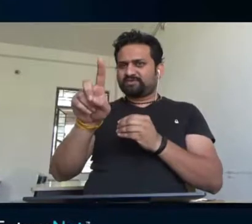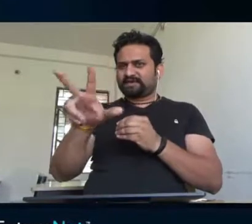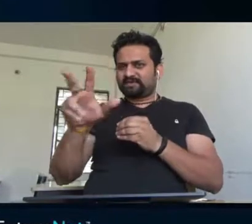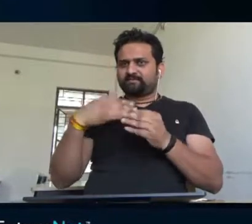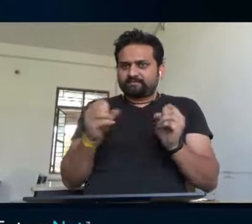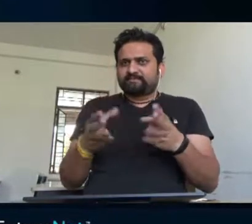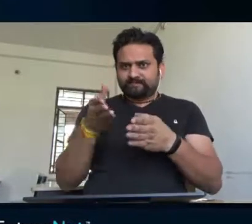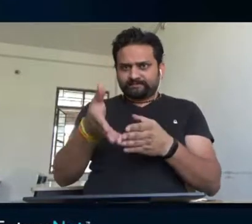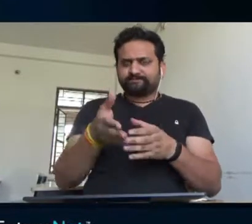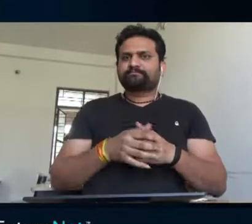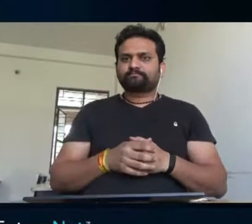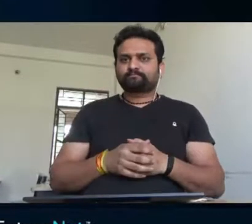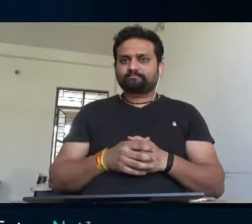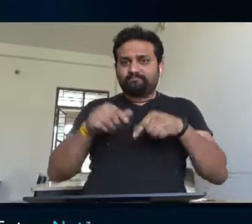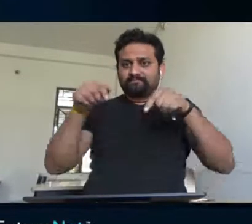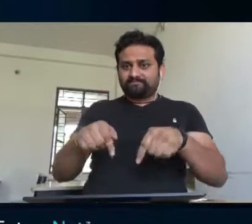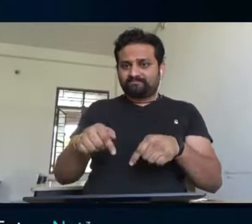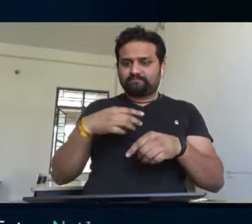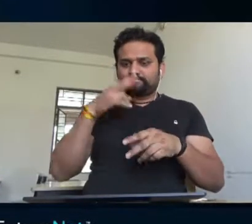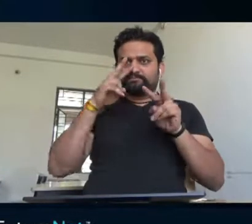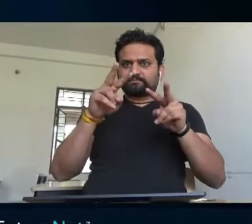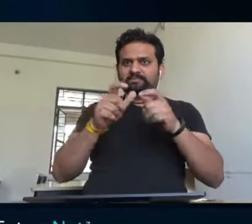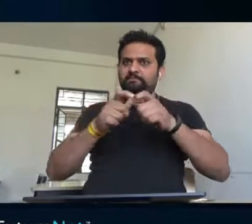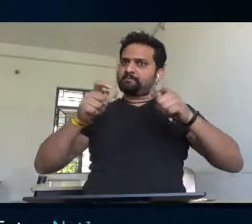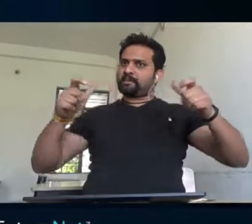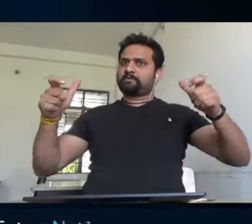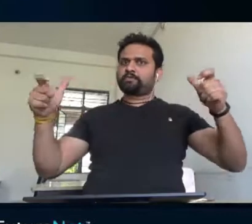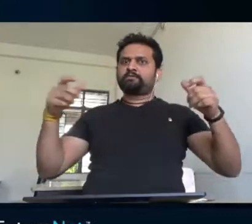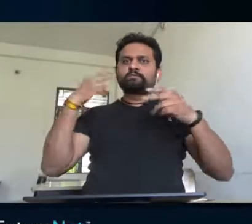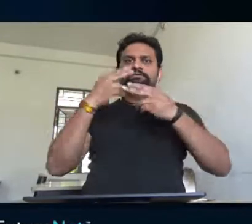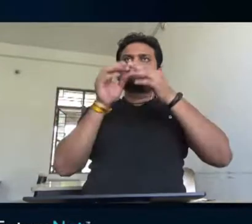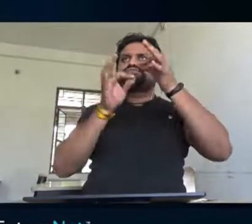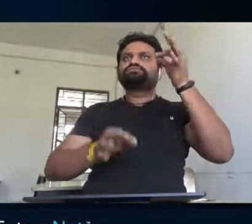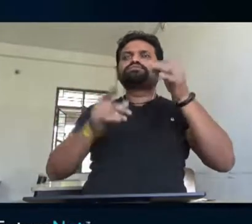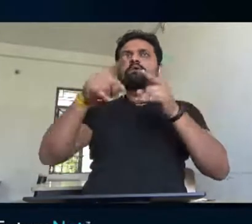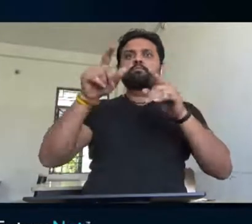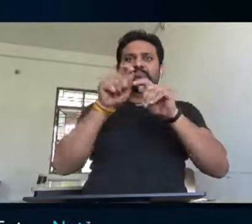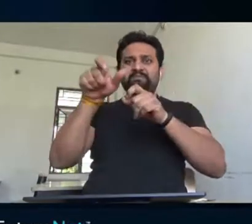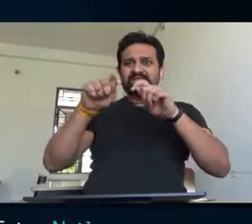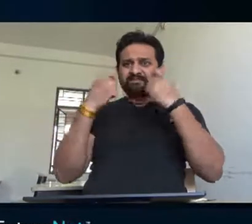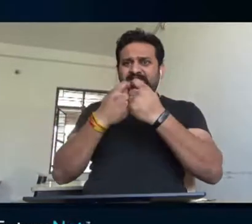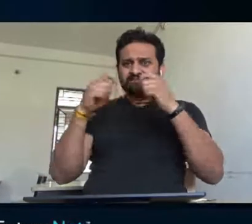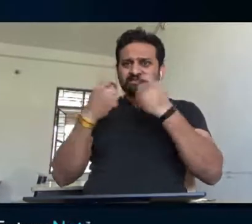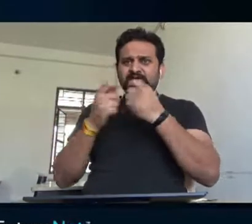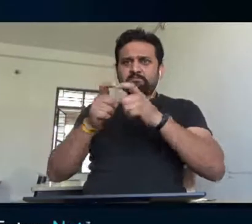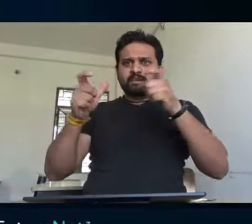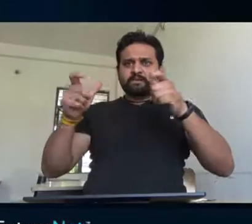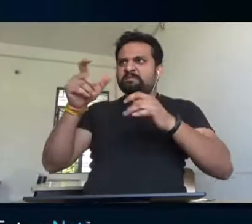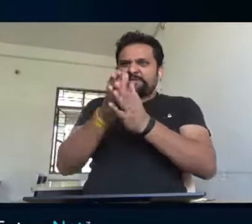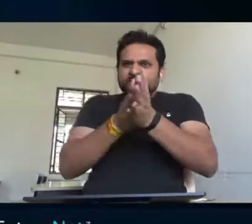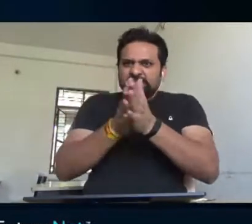2018, and now we saw the bigger story, because now people has bigger teams and people are more